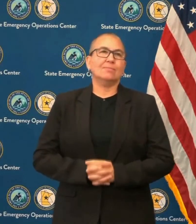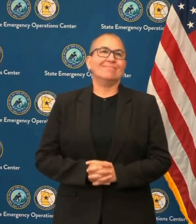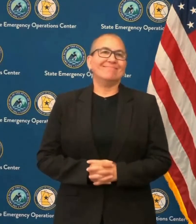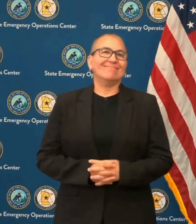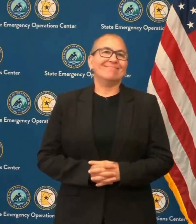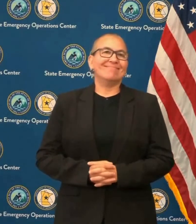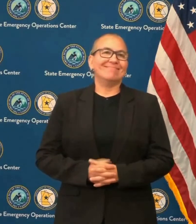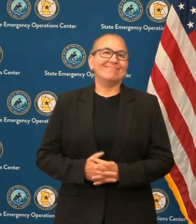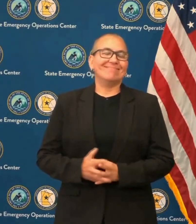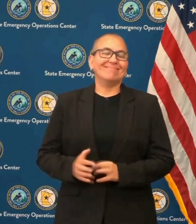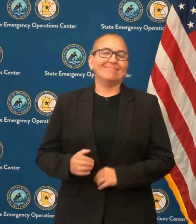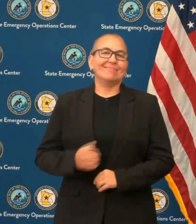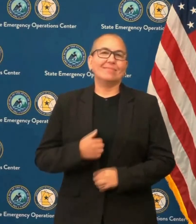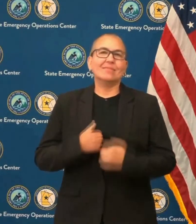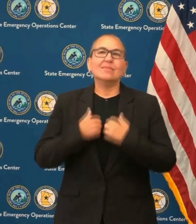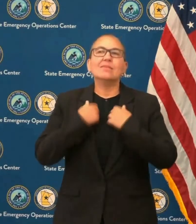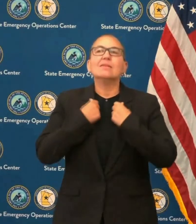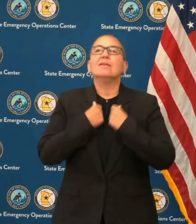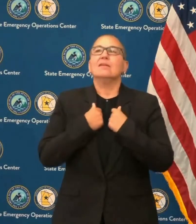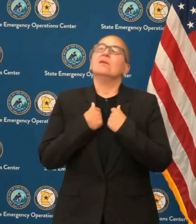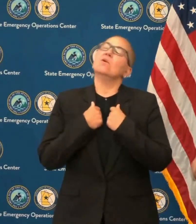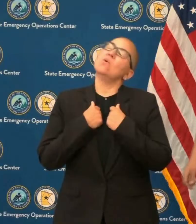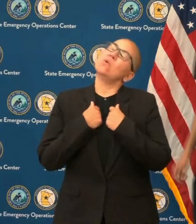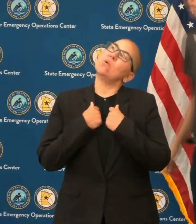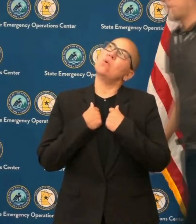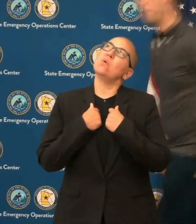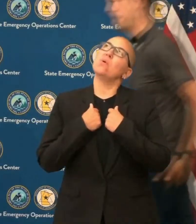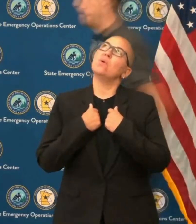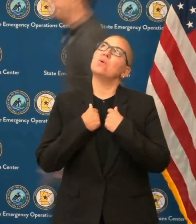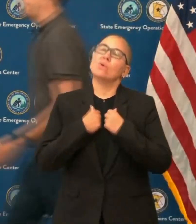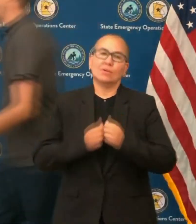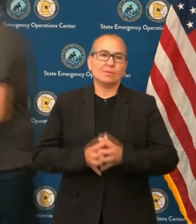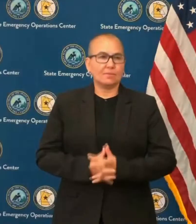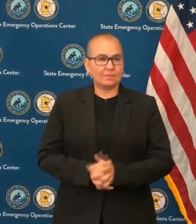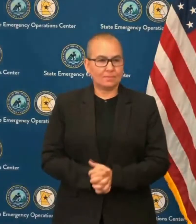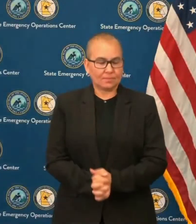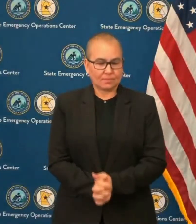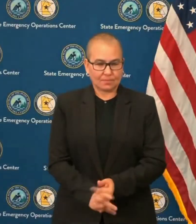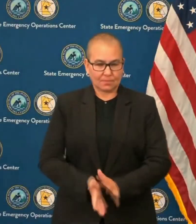Check testing 1, 2, 3. Check testing. Good.